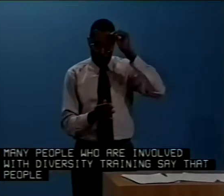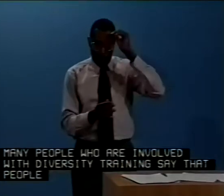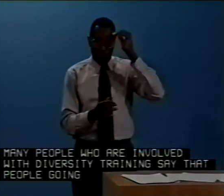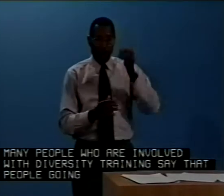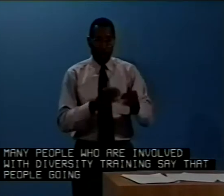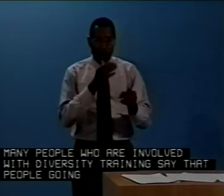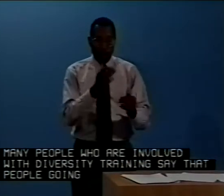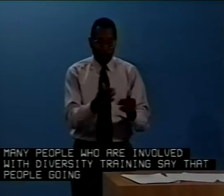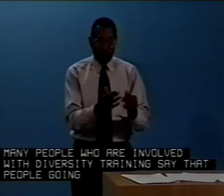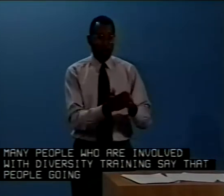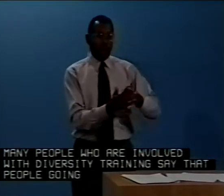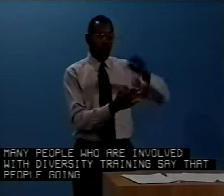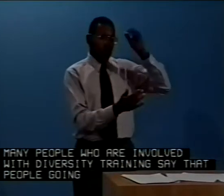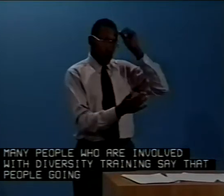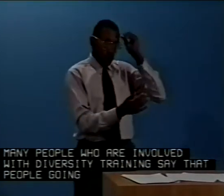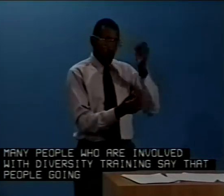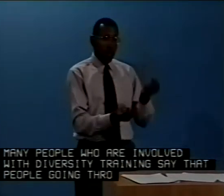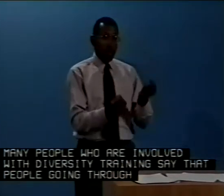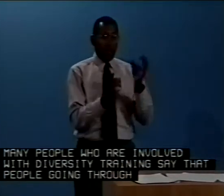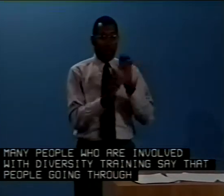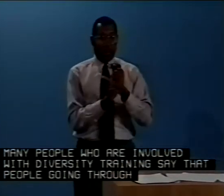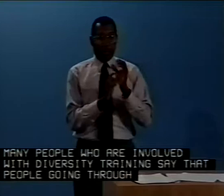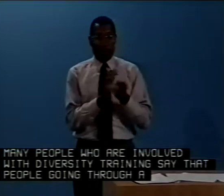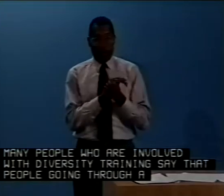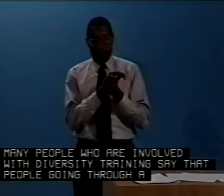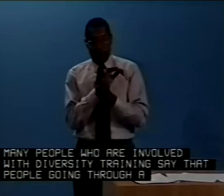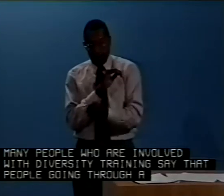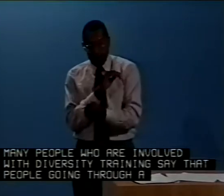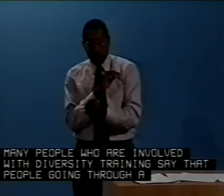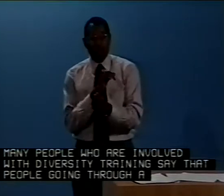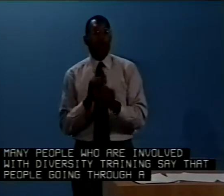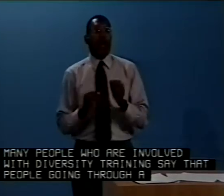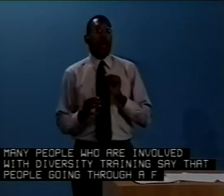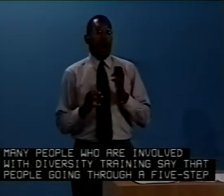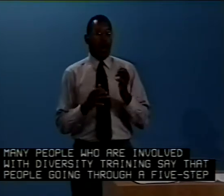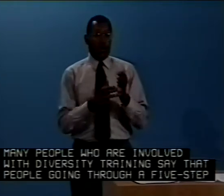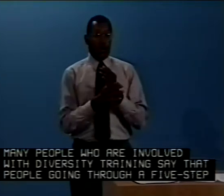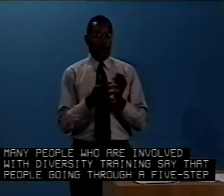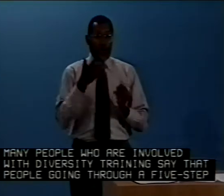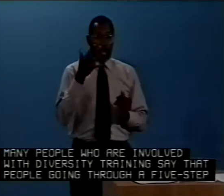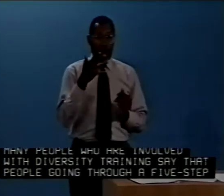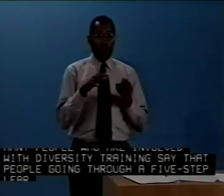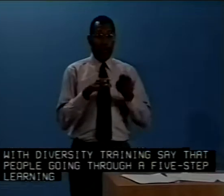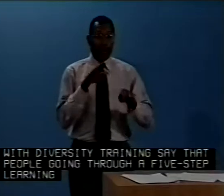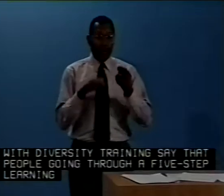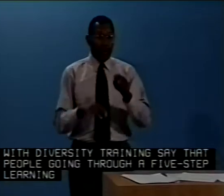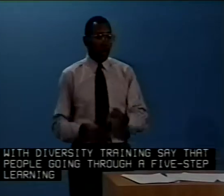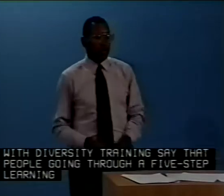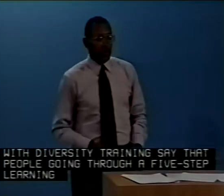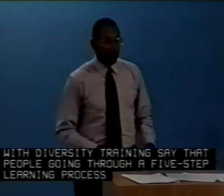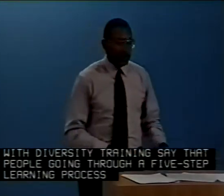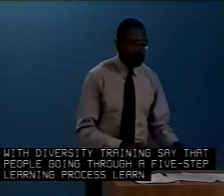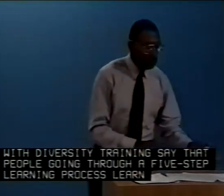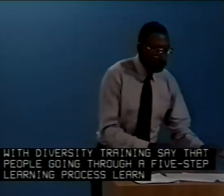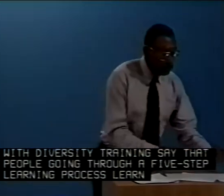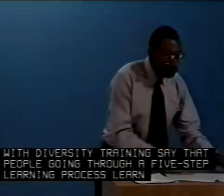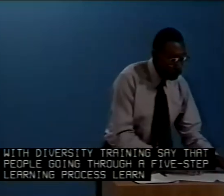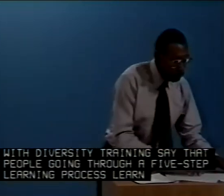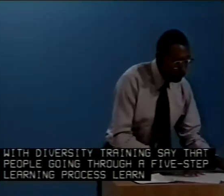a five-step learning process learn multicultural skills. And I'd like to share those five steps with you at this time.